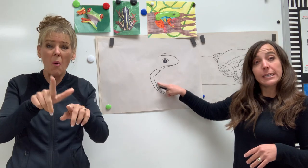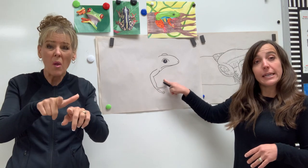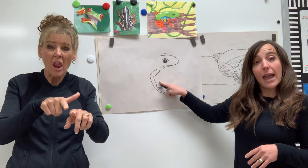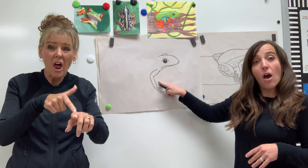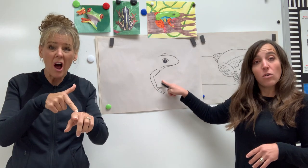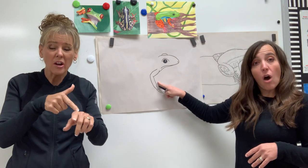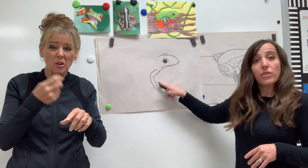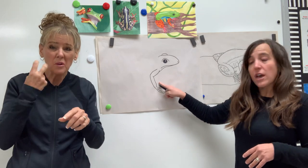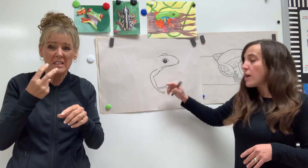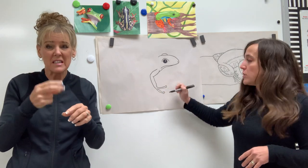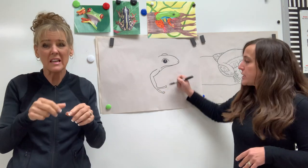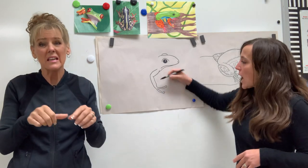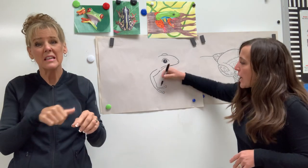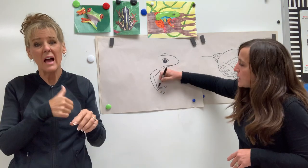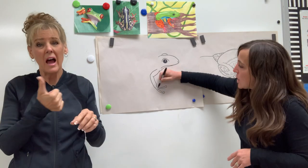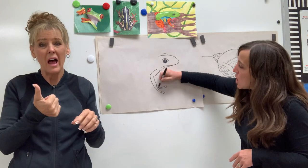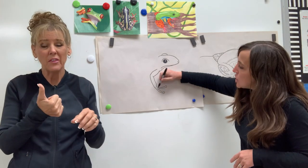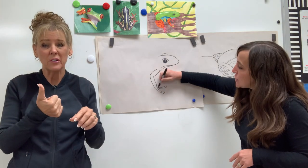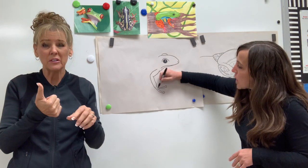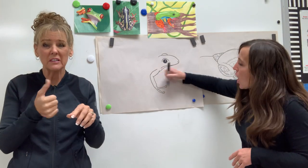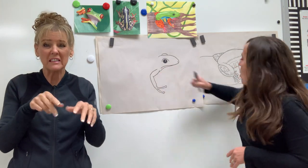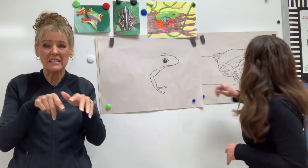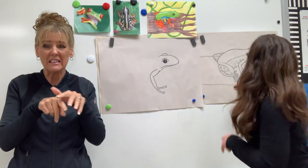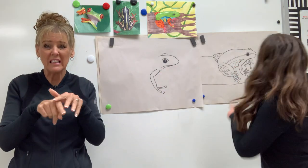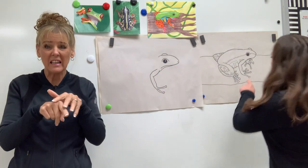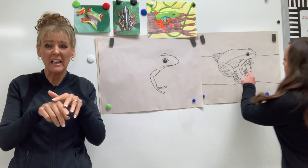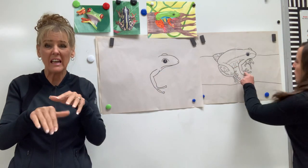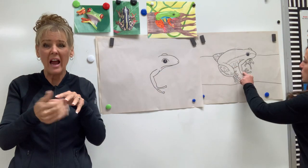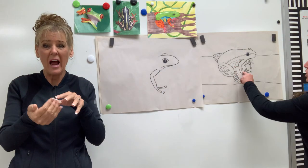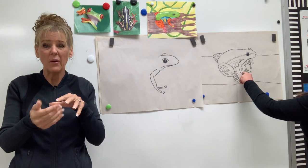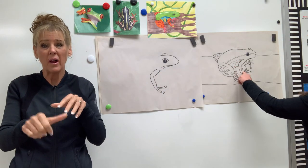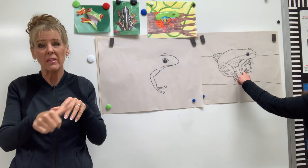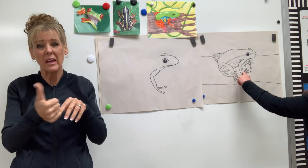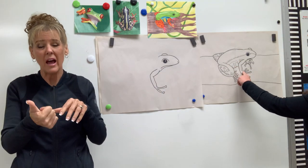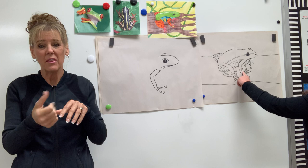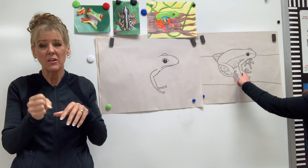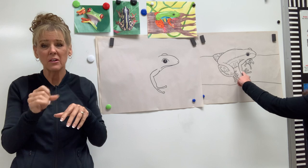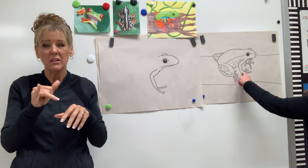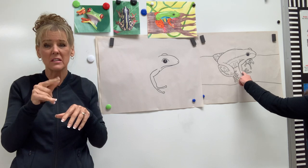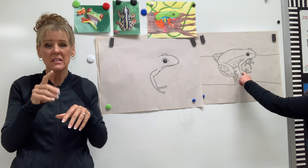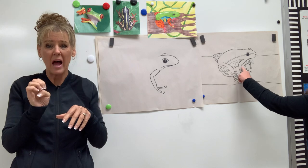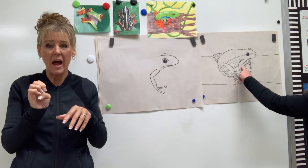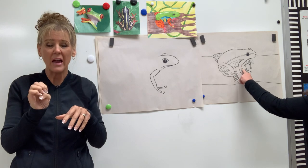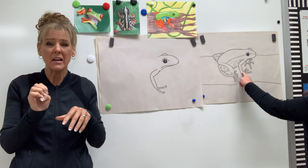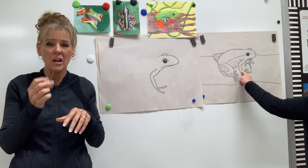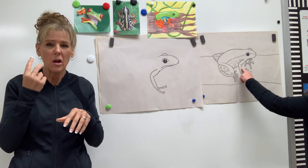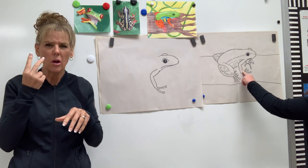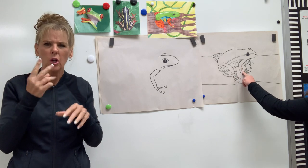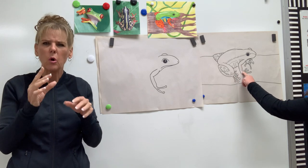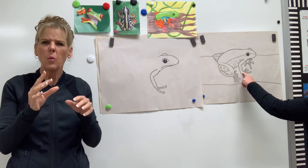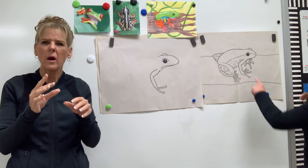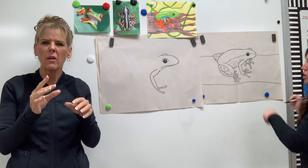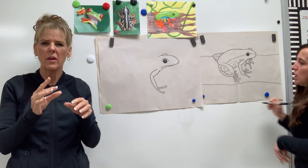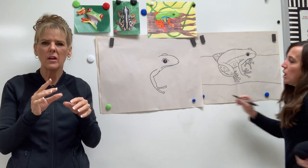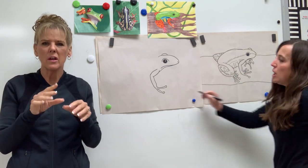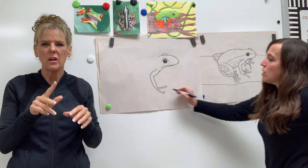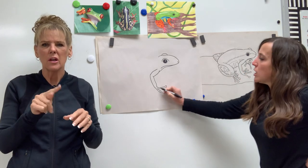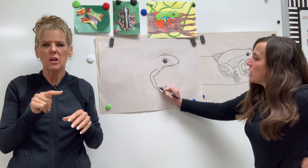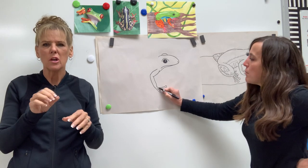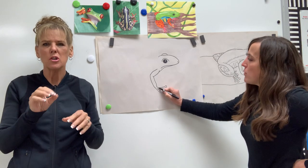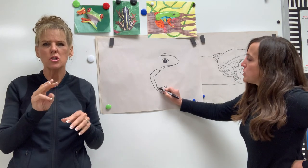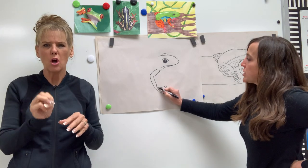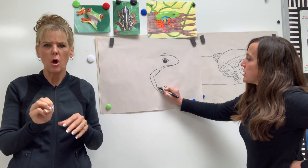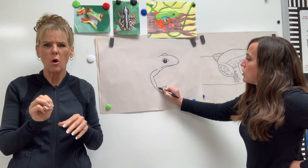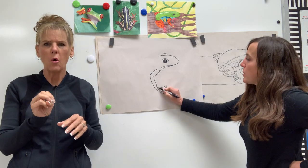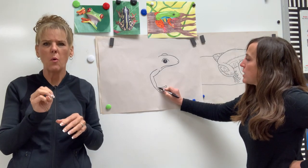couple sticking out on the other side. So, look where they touch, where the toe and the arm touch. You're